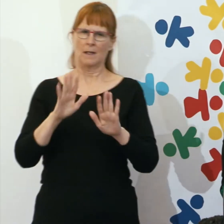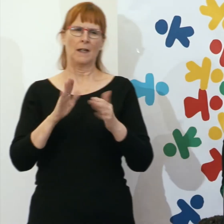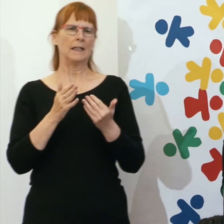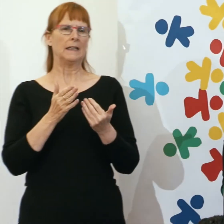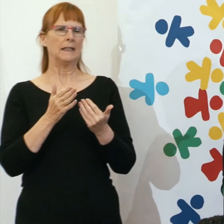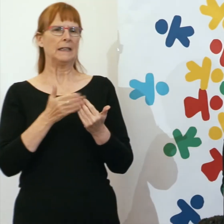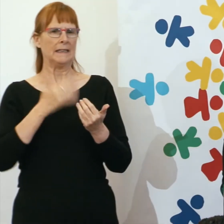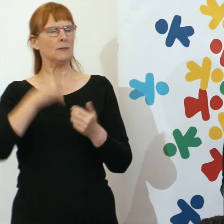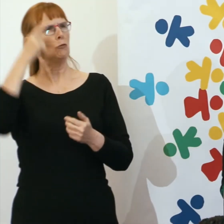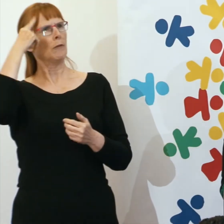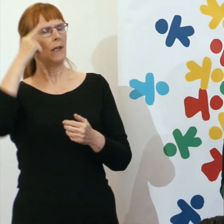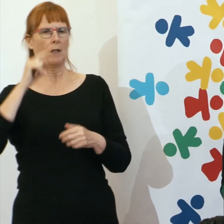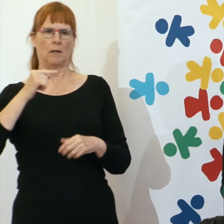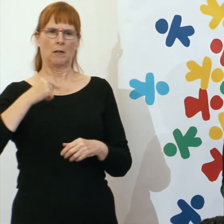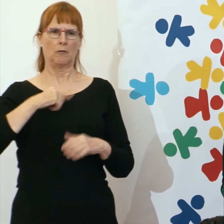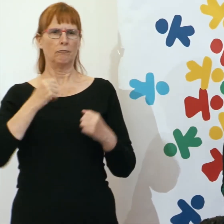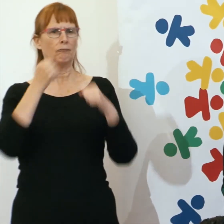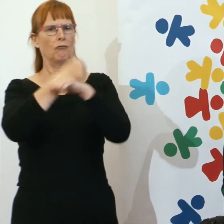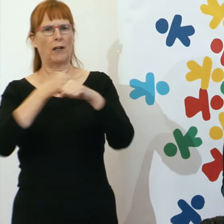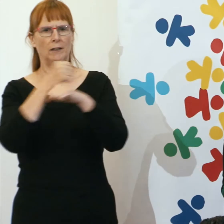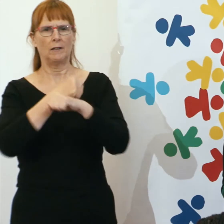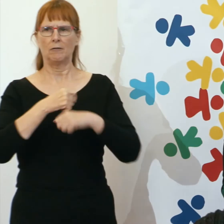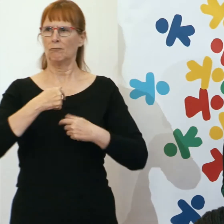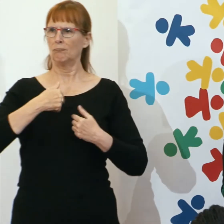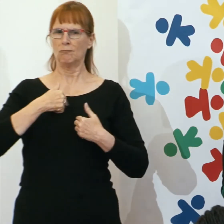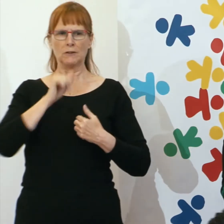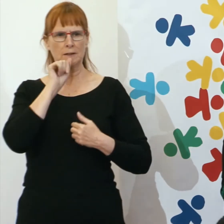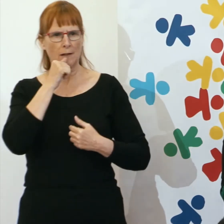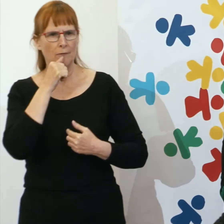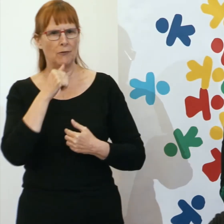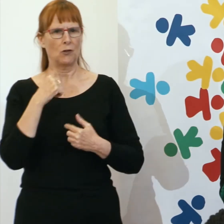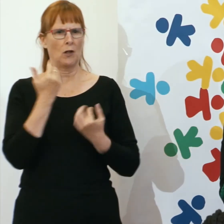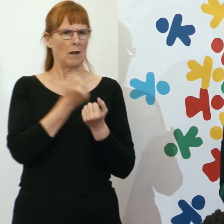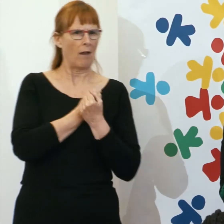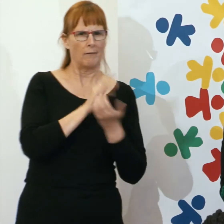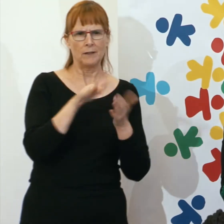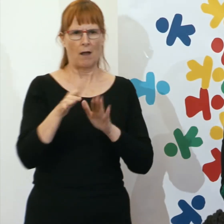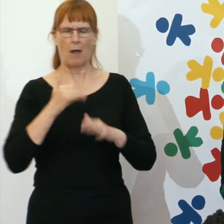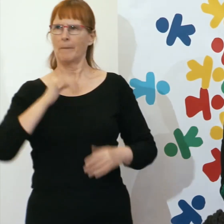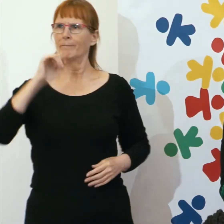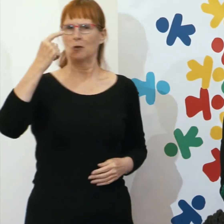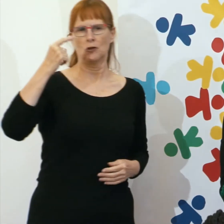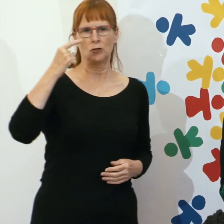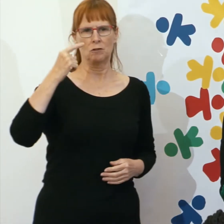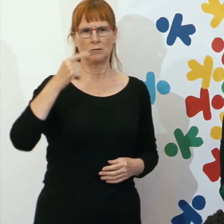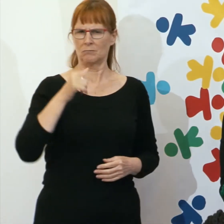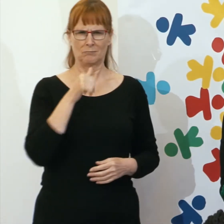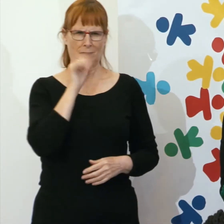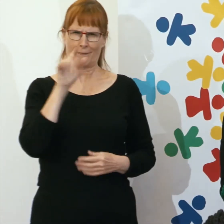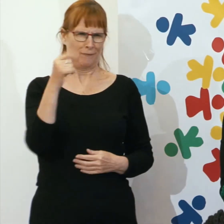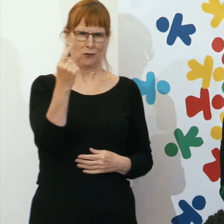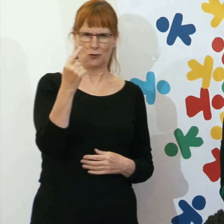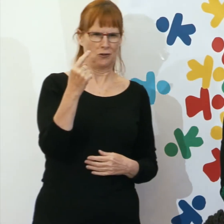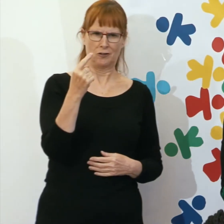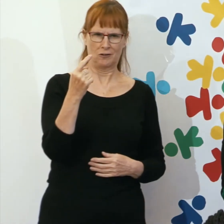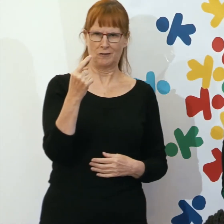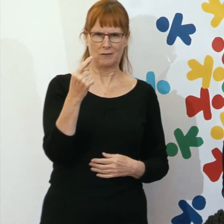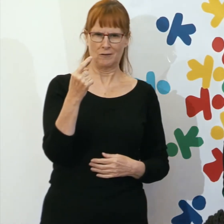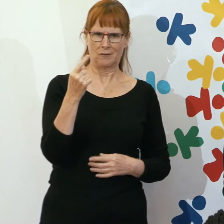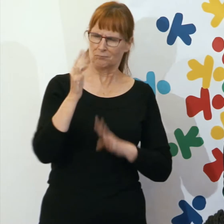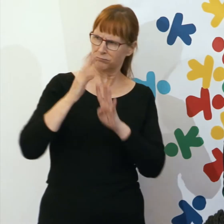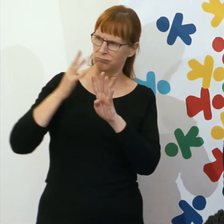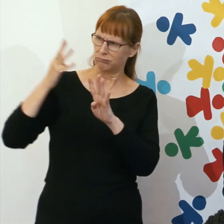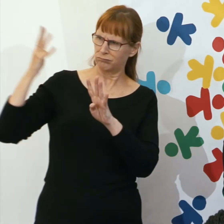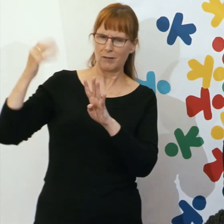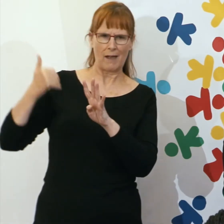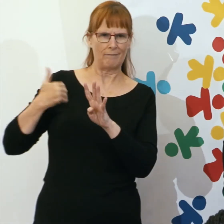to fight, rebel, suffer, love, and die. The grace with which we embrace